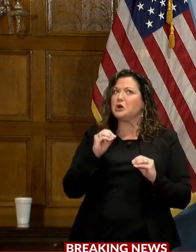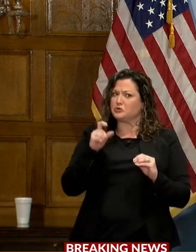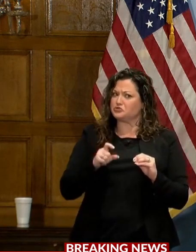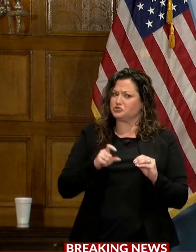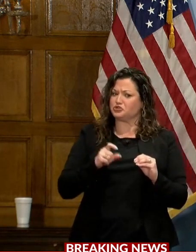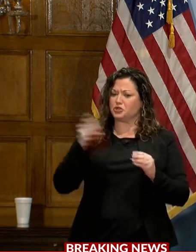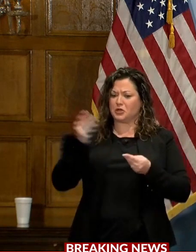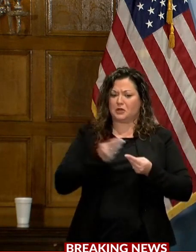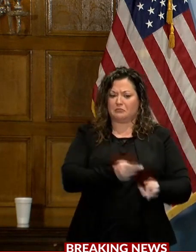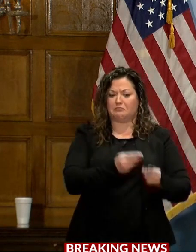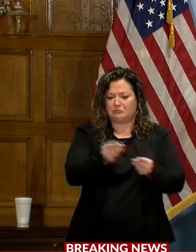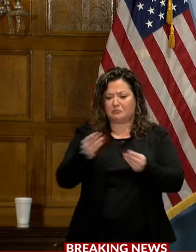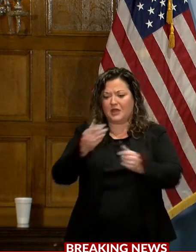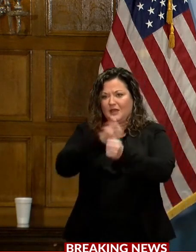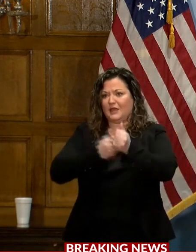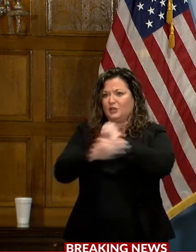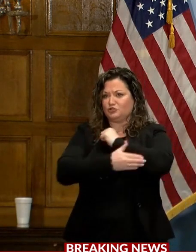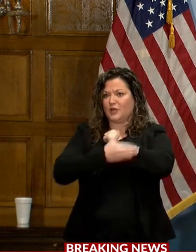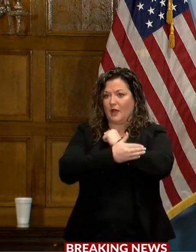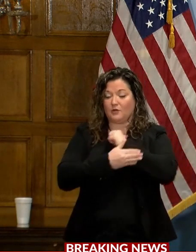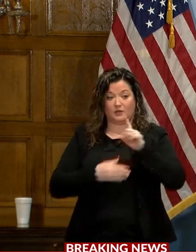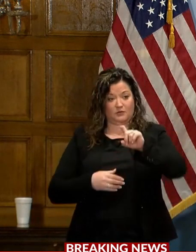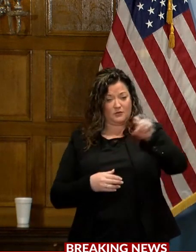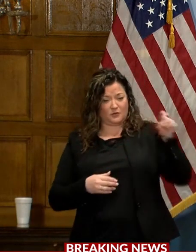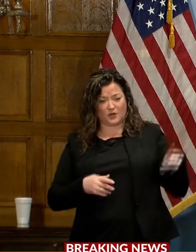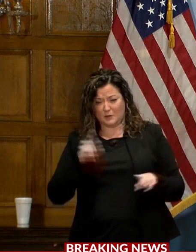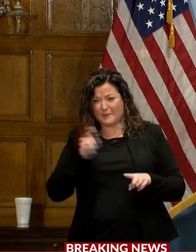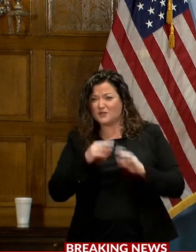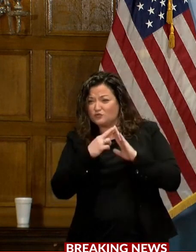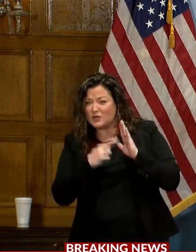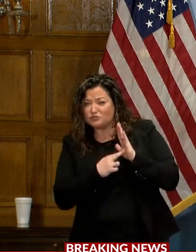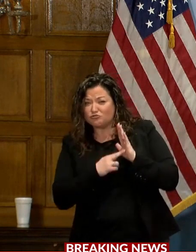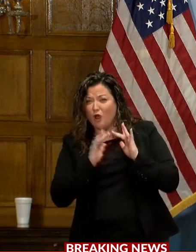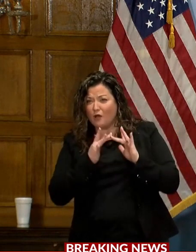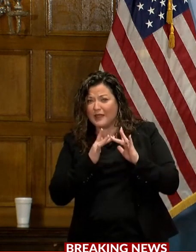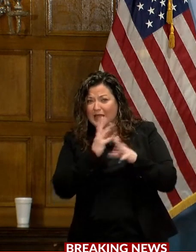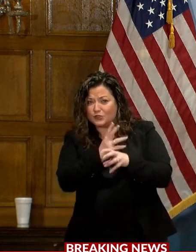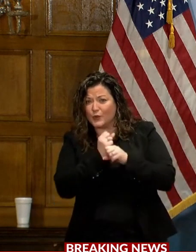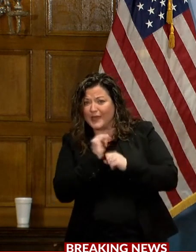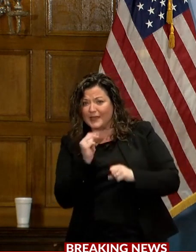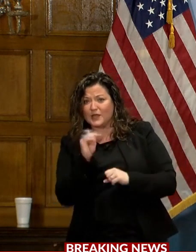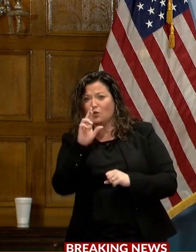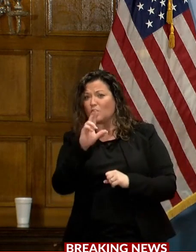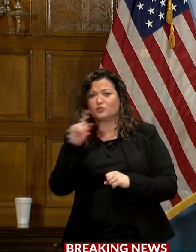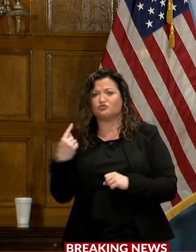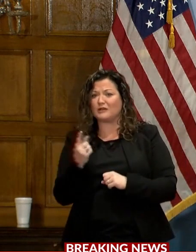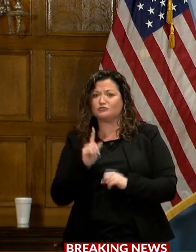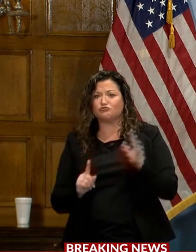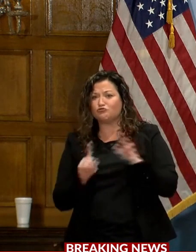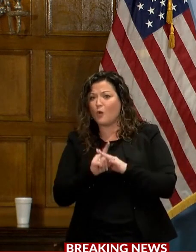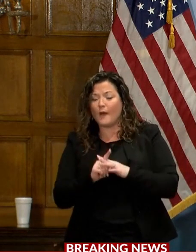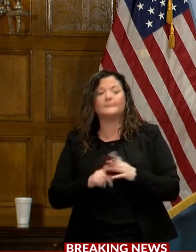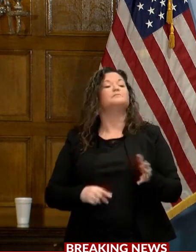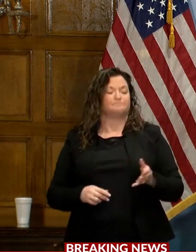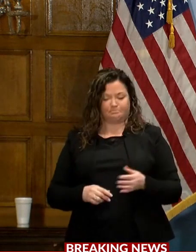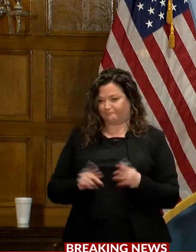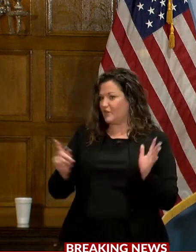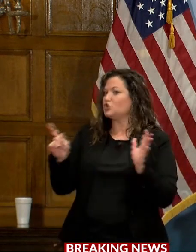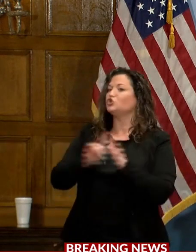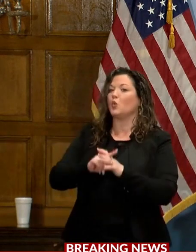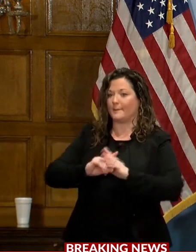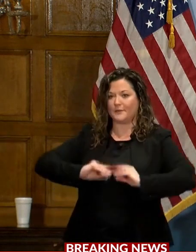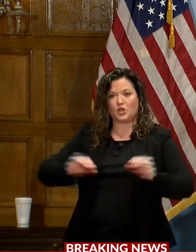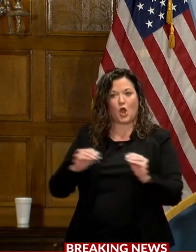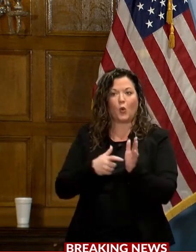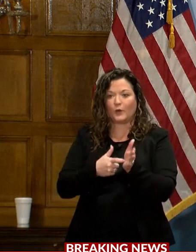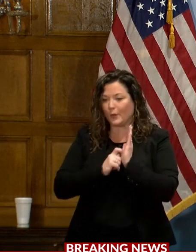it should be in every county. And do you have to register online for those at all, or people can just show up? There's no requirement? They can just show up. They can show